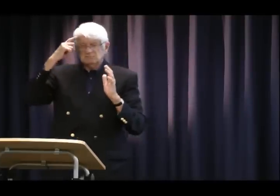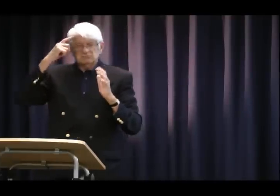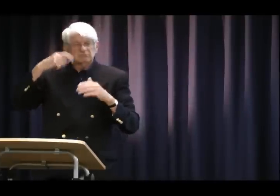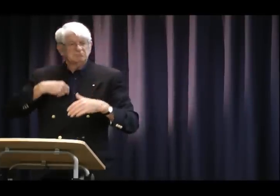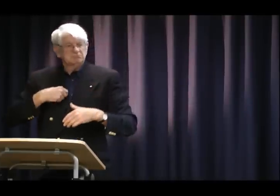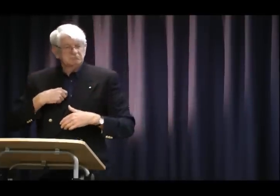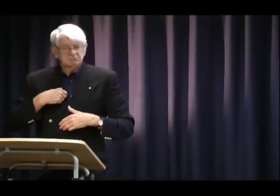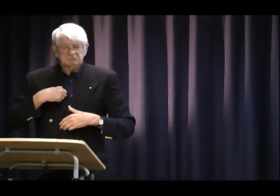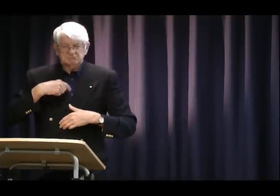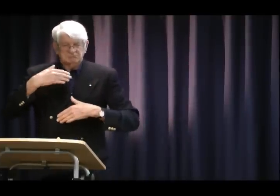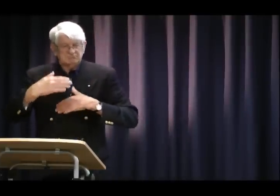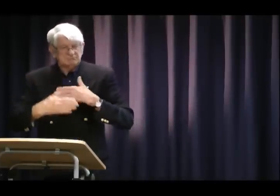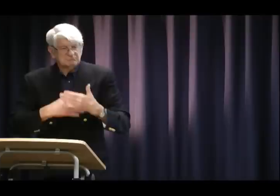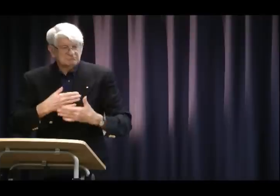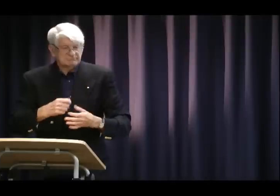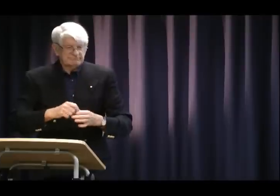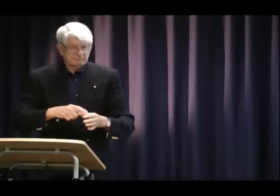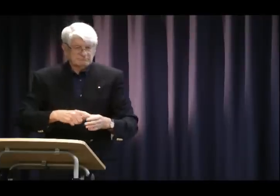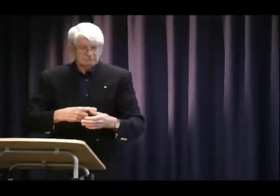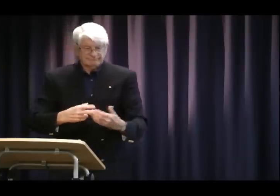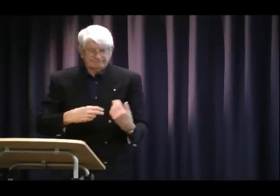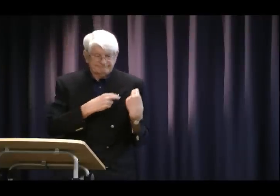time.